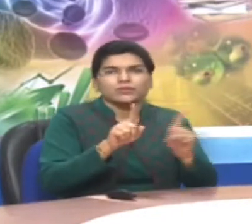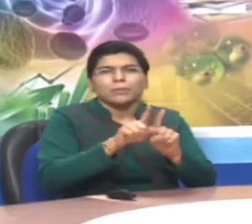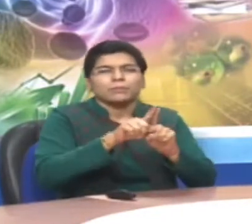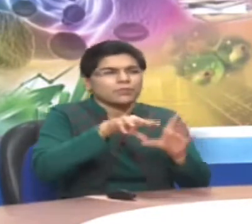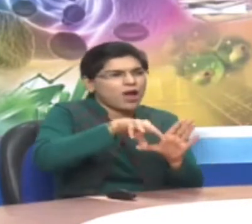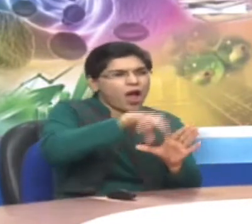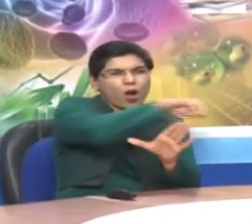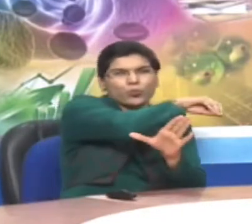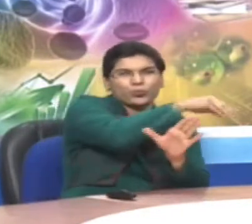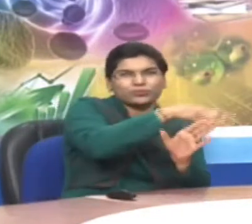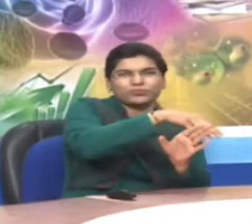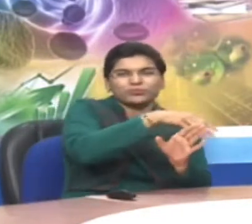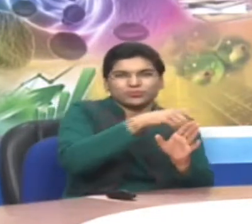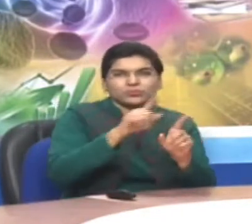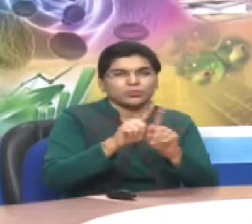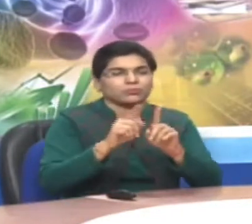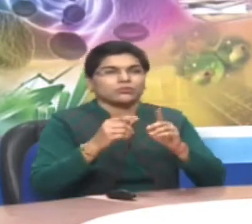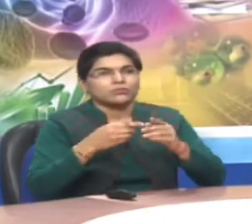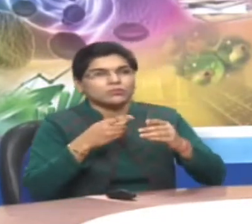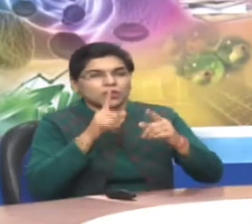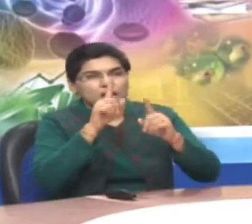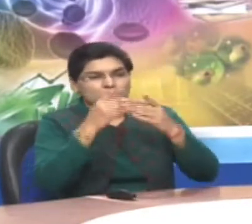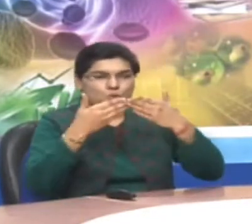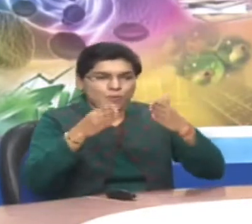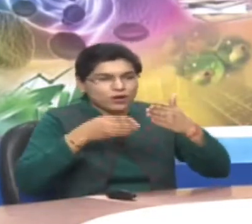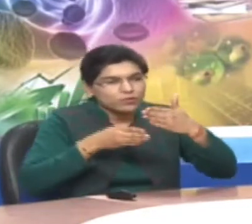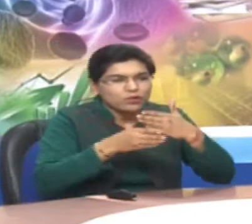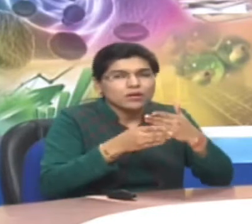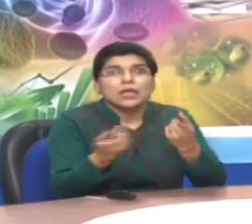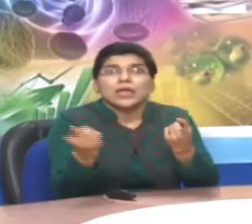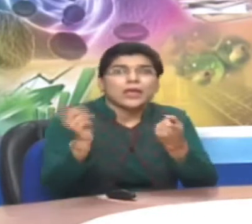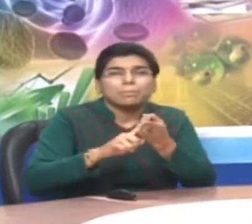at the back side, right side, which may be curtained.